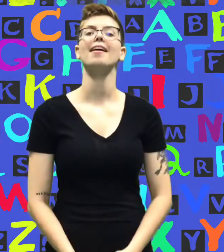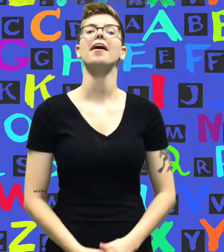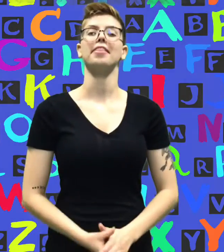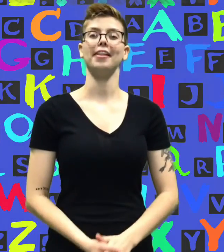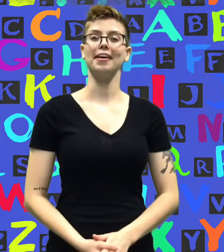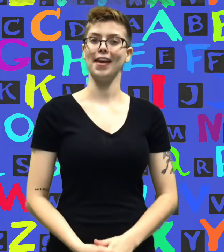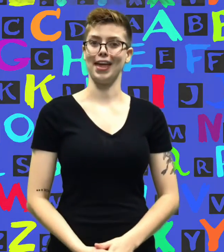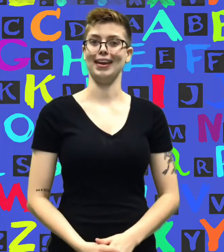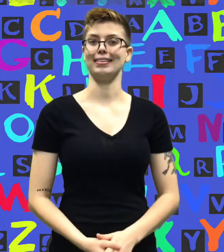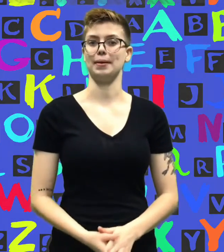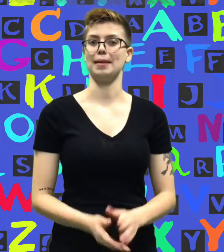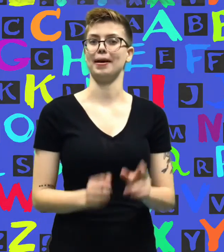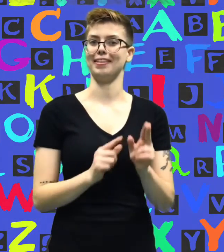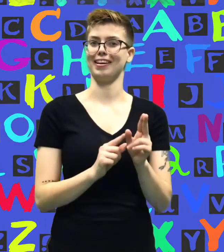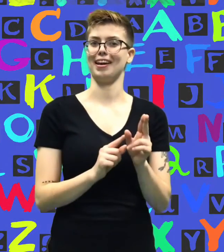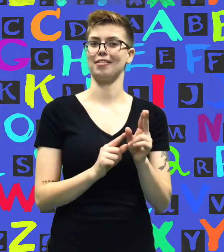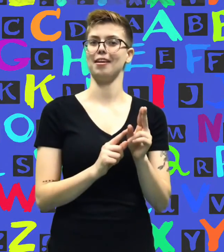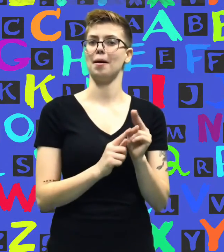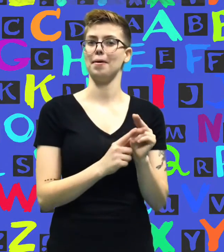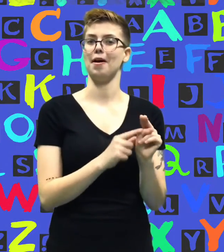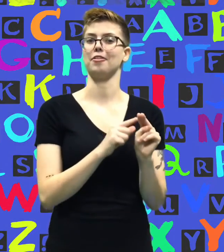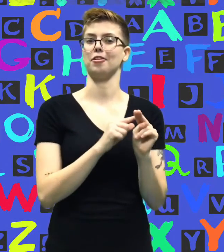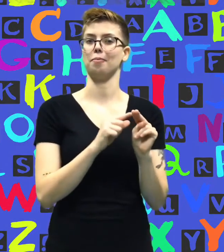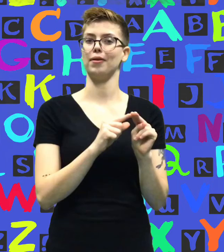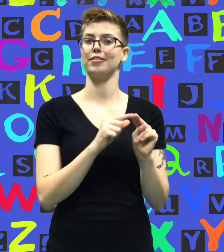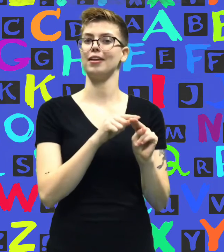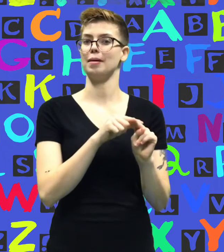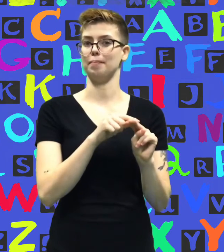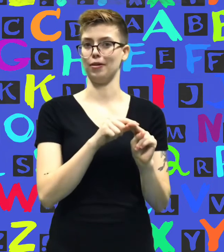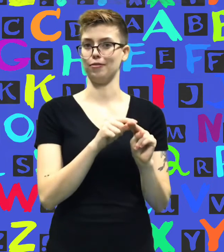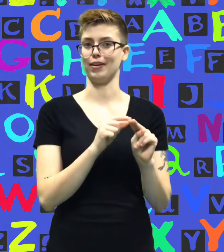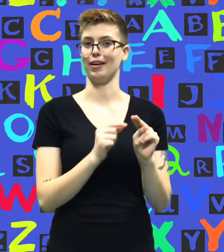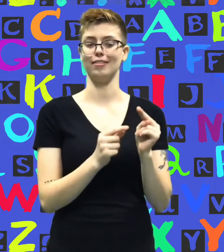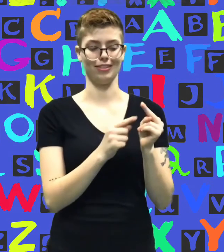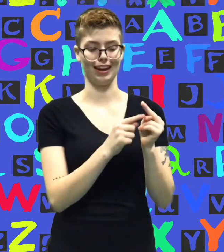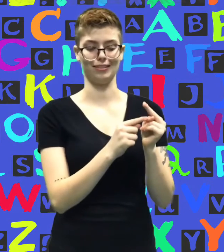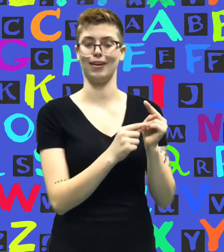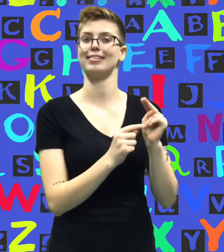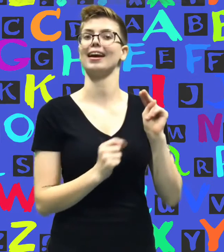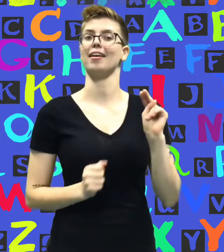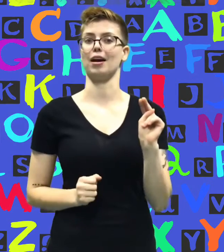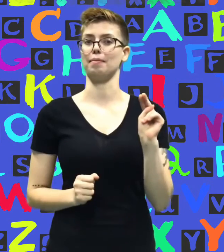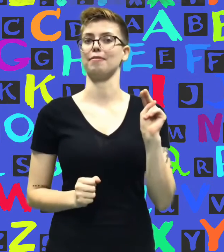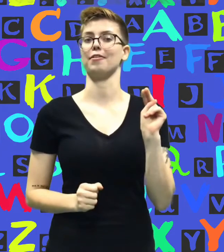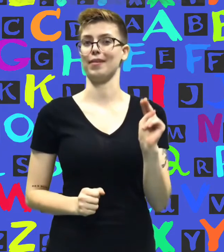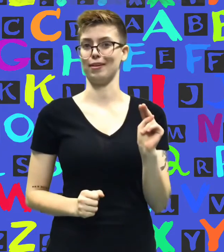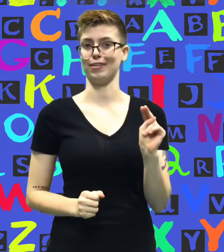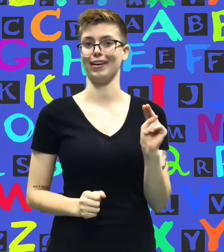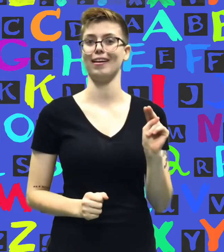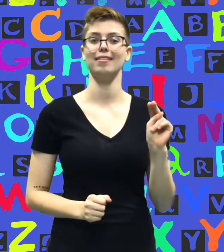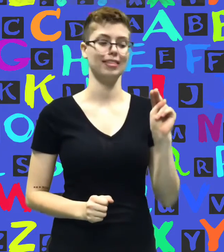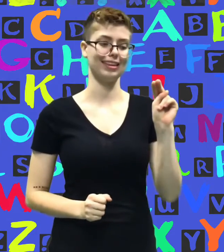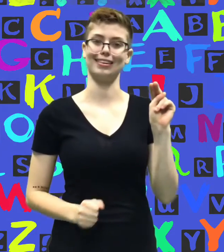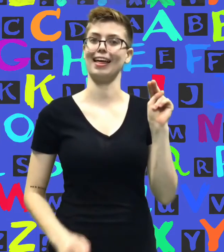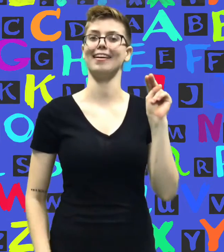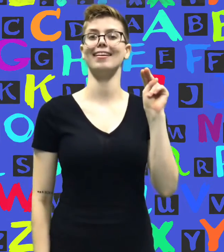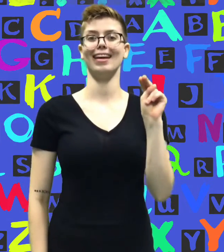The letter N is made by tucking your thumb under your pointer and middle finger so that it's resting on top of your ring finger. That's the letter